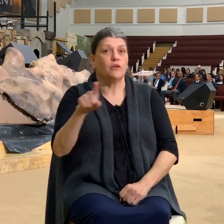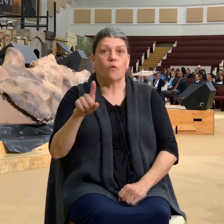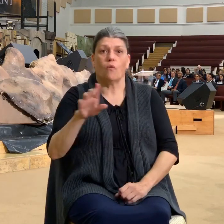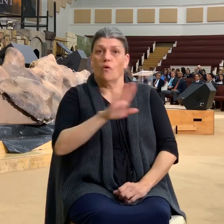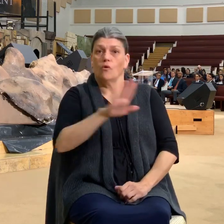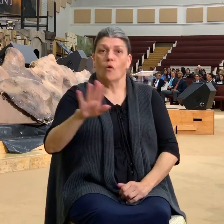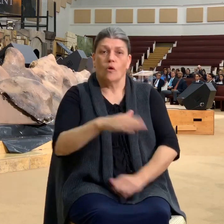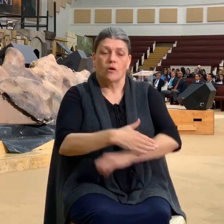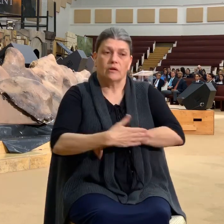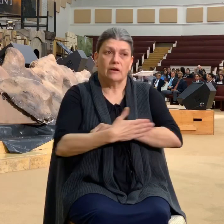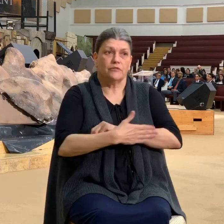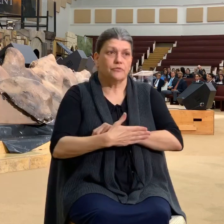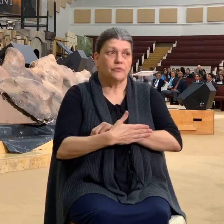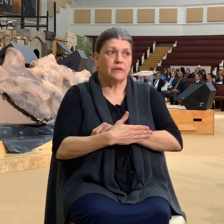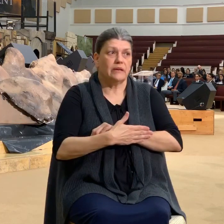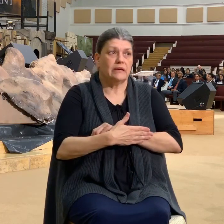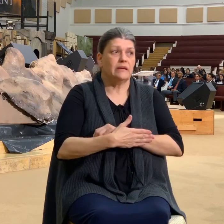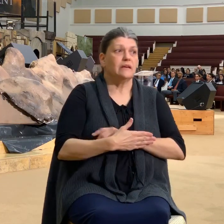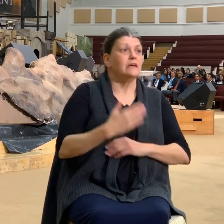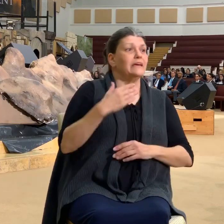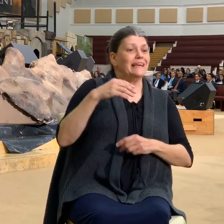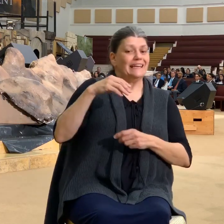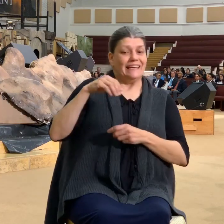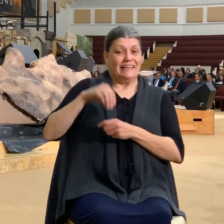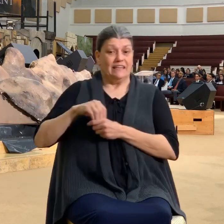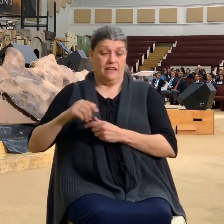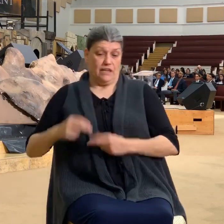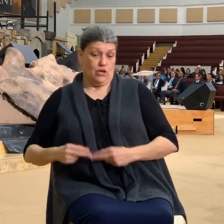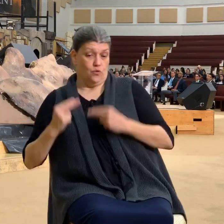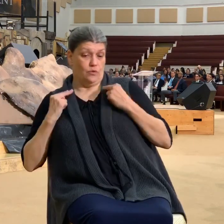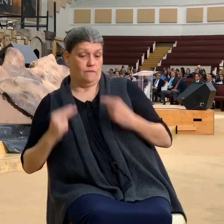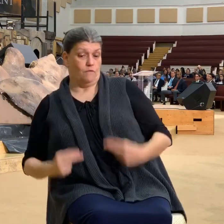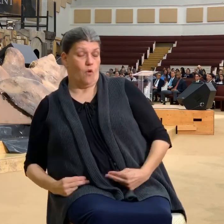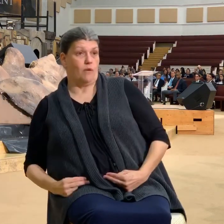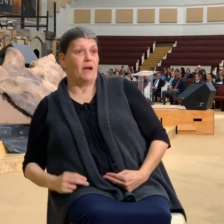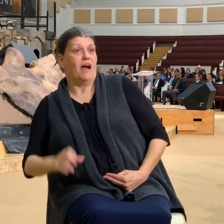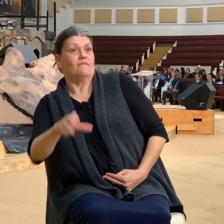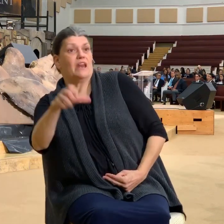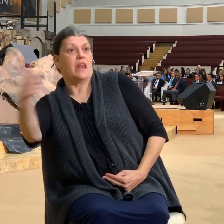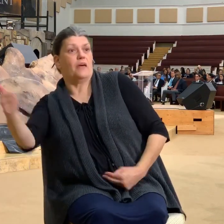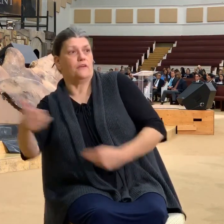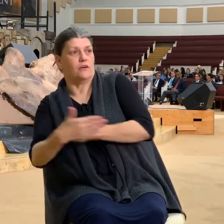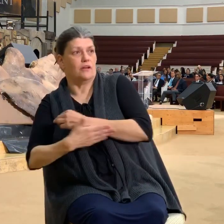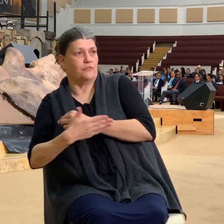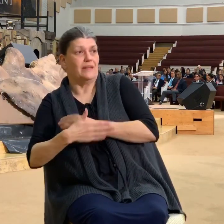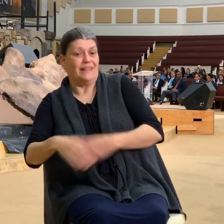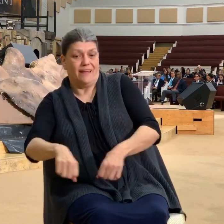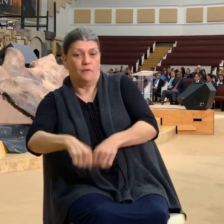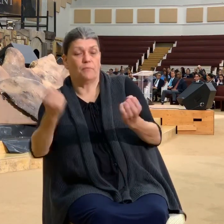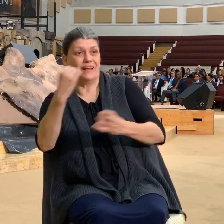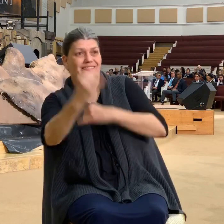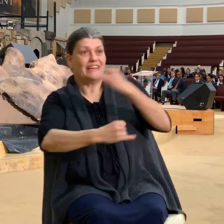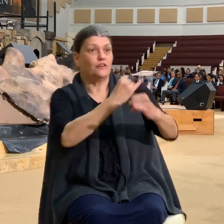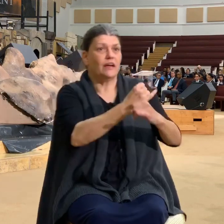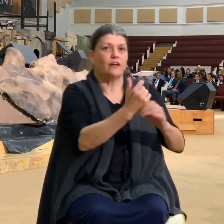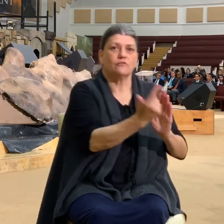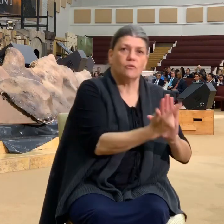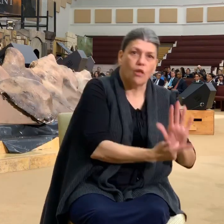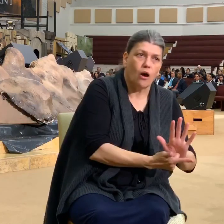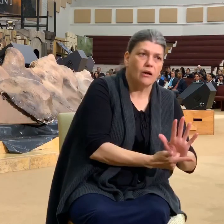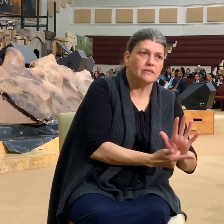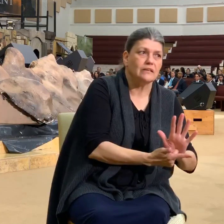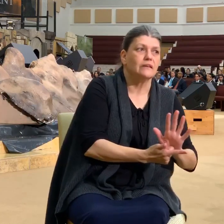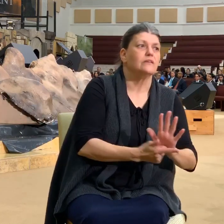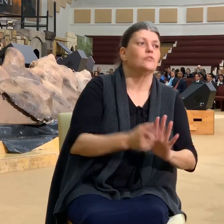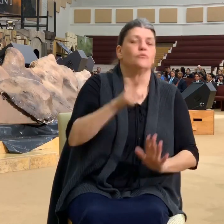the uniform of another country. Breaks the international laws of even how war is supposed